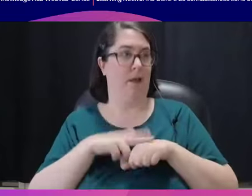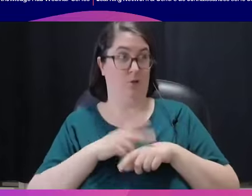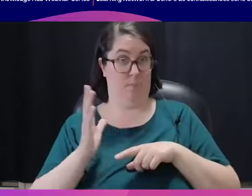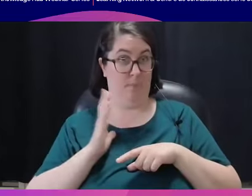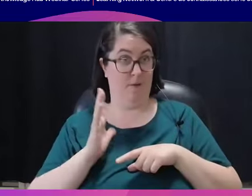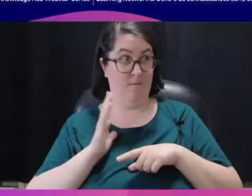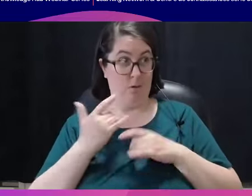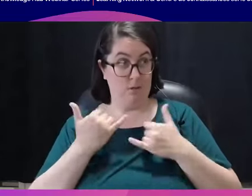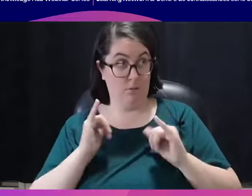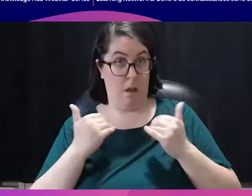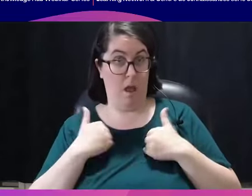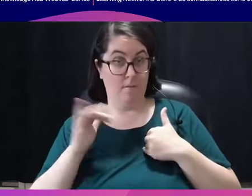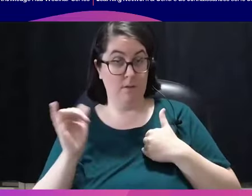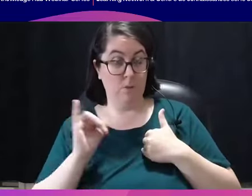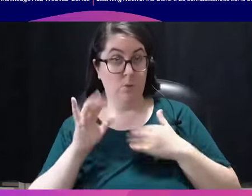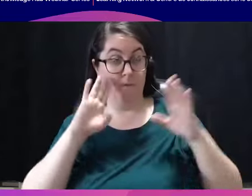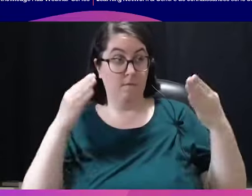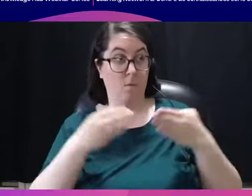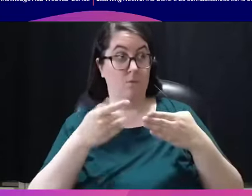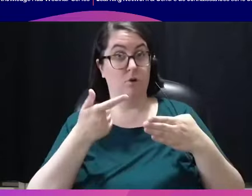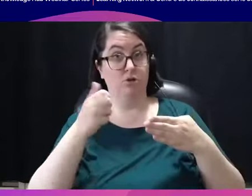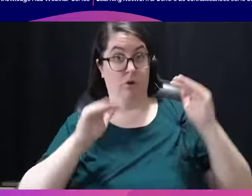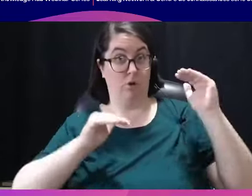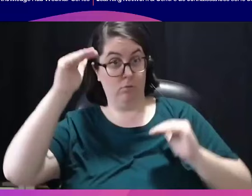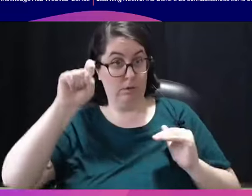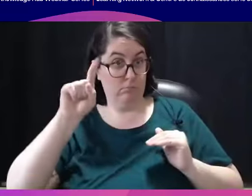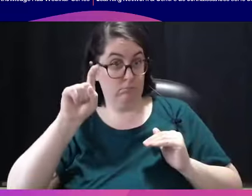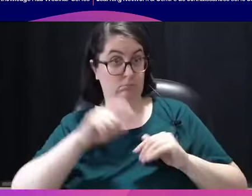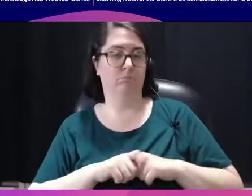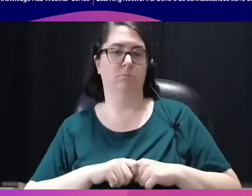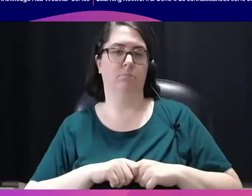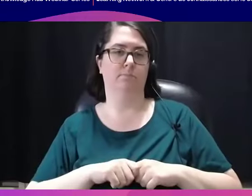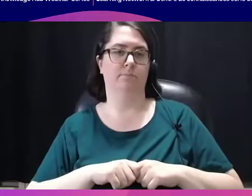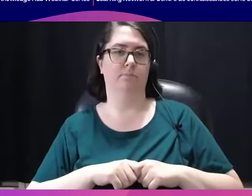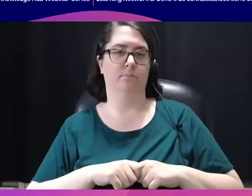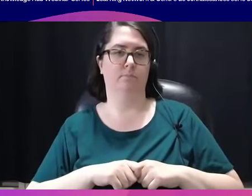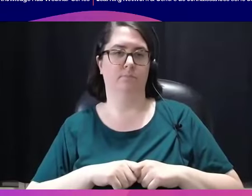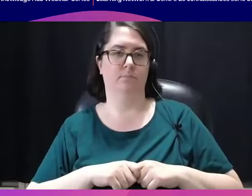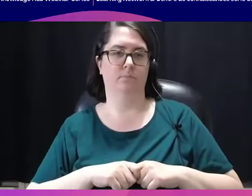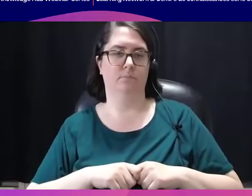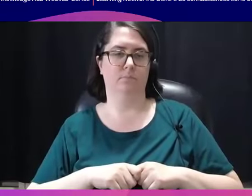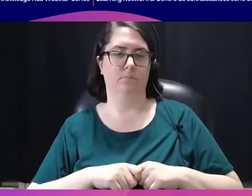previous organized groups centered on gendered supremacy?